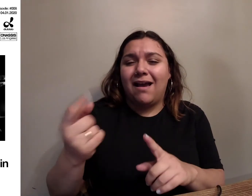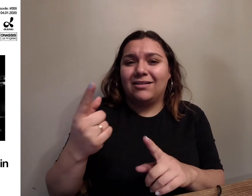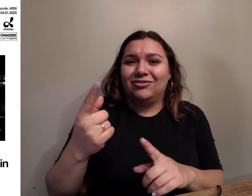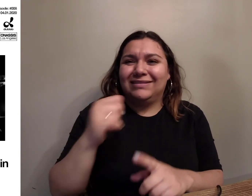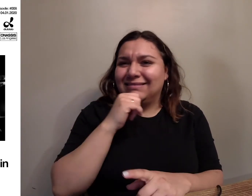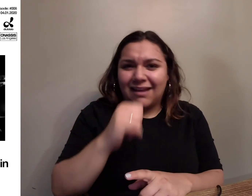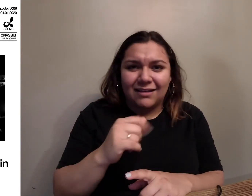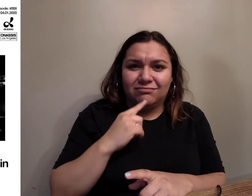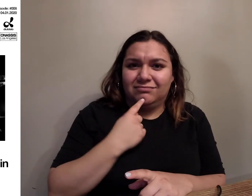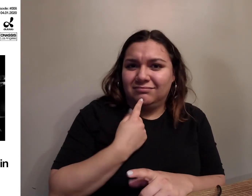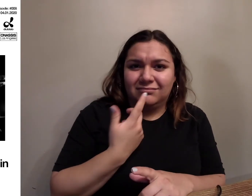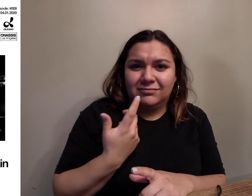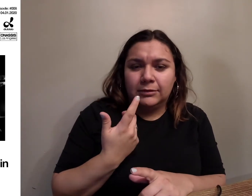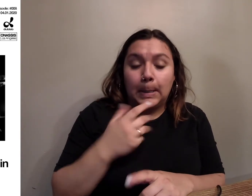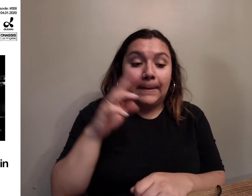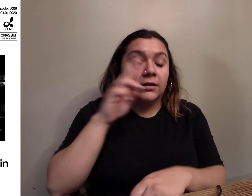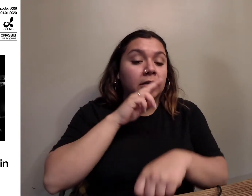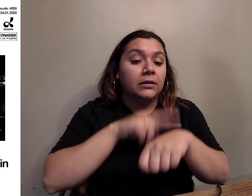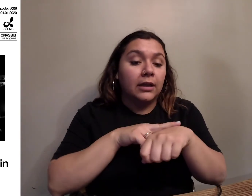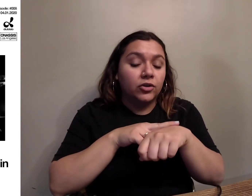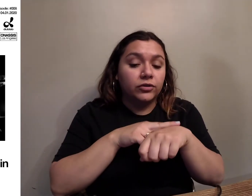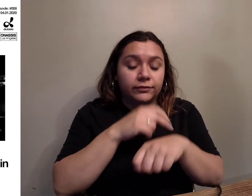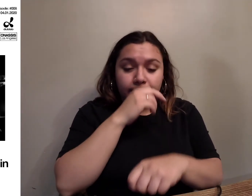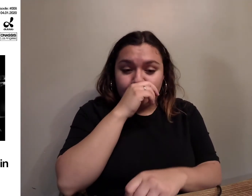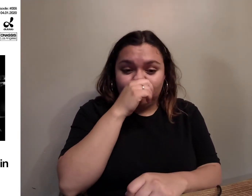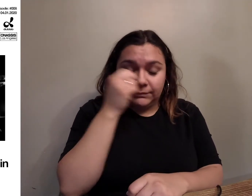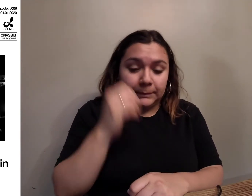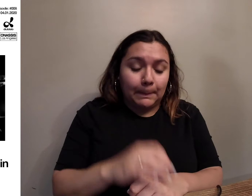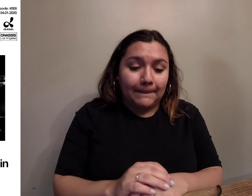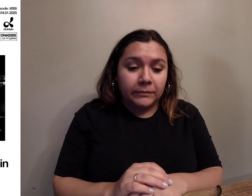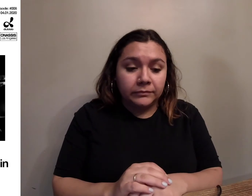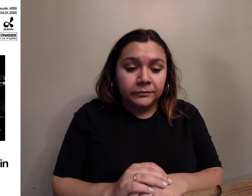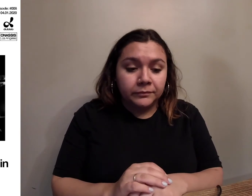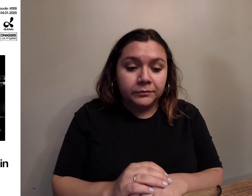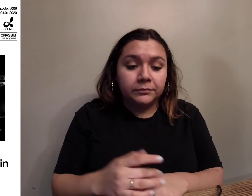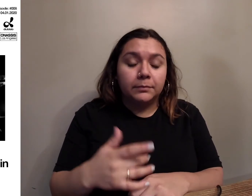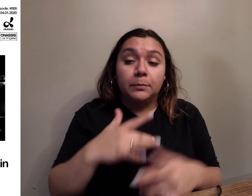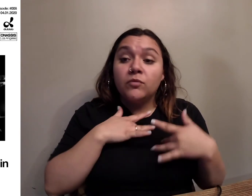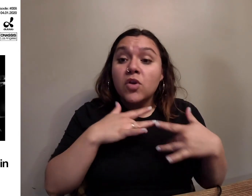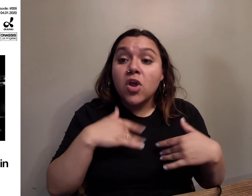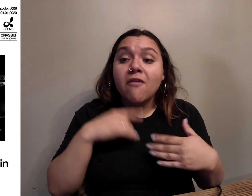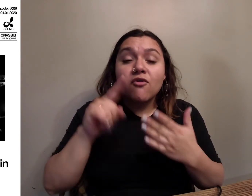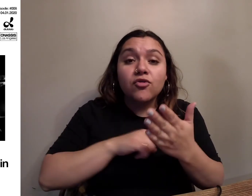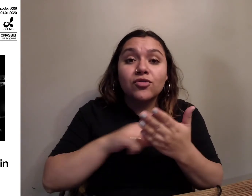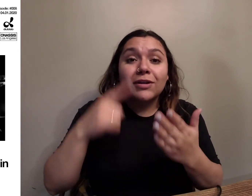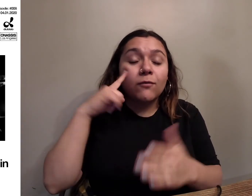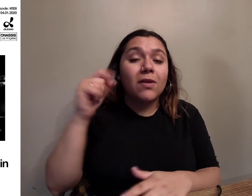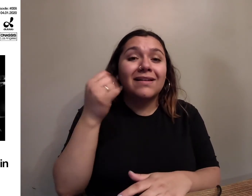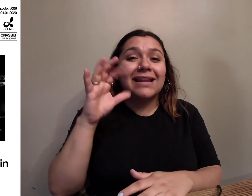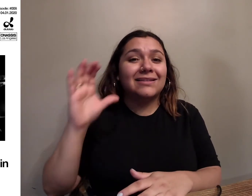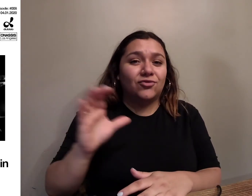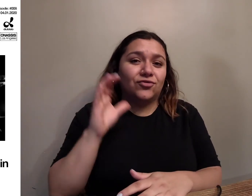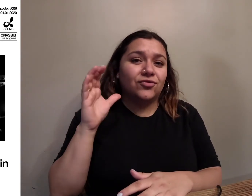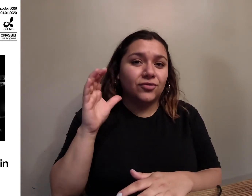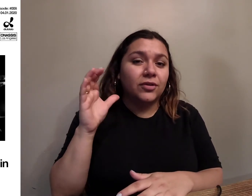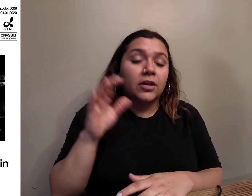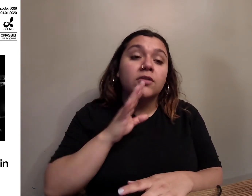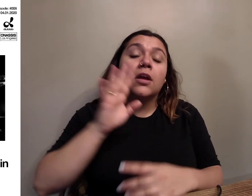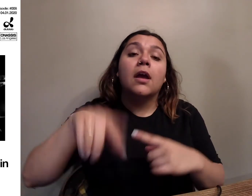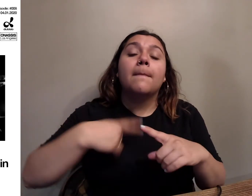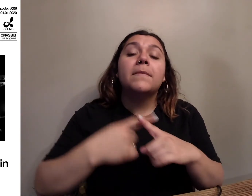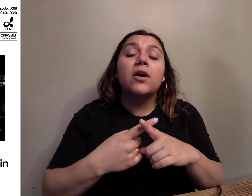Nietzsche's got a kind of a fairly wholesale critique of hope in the 19th century. You can find